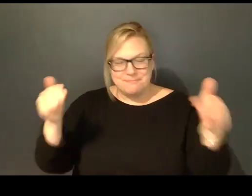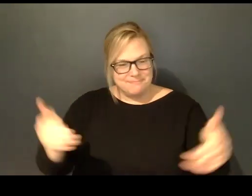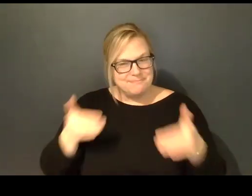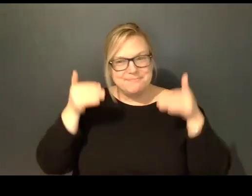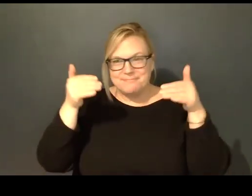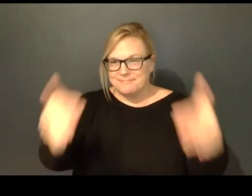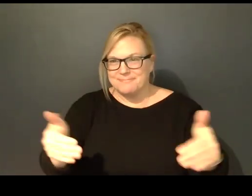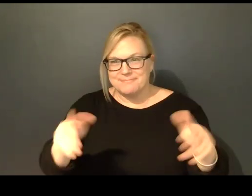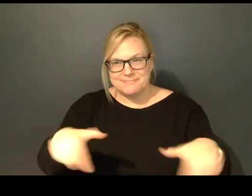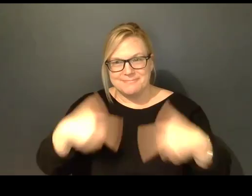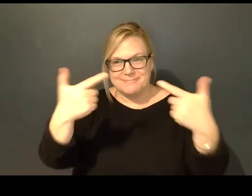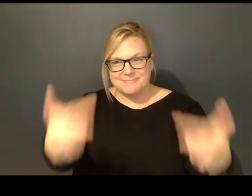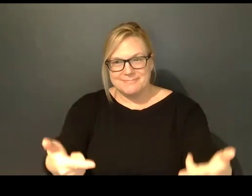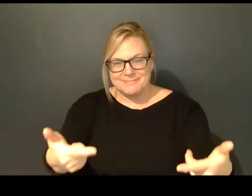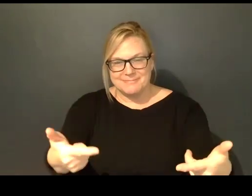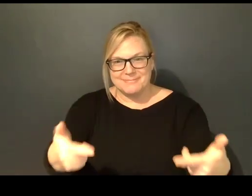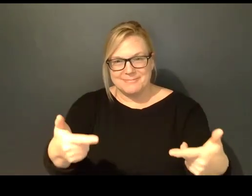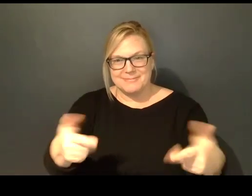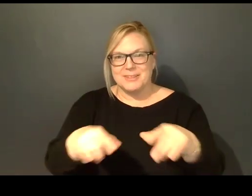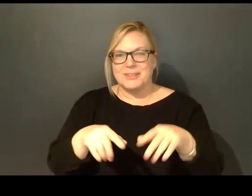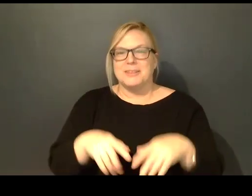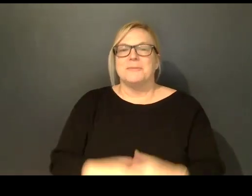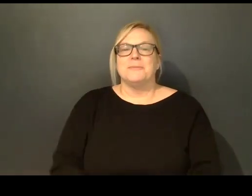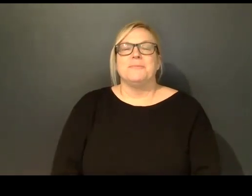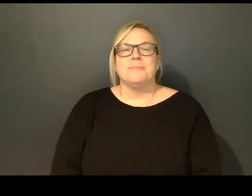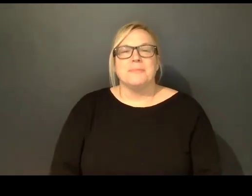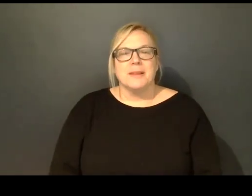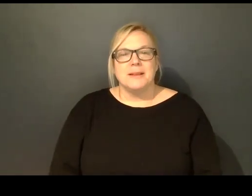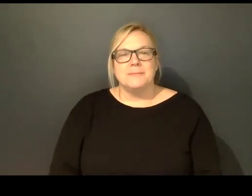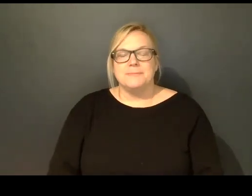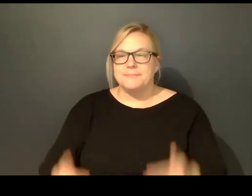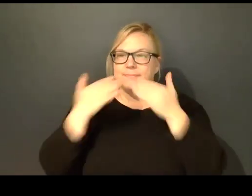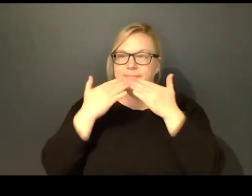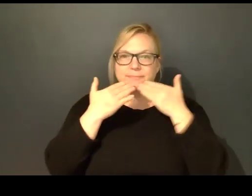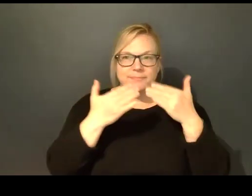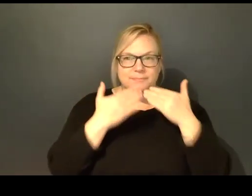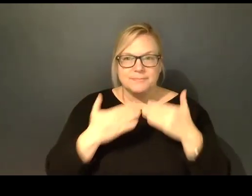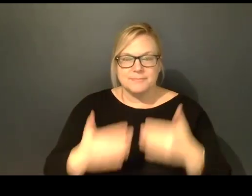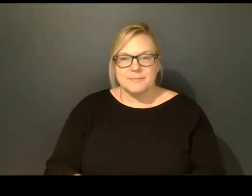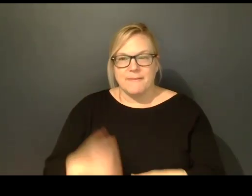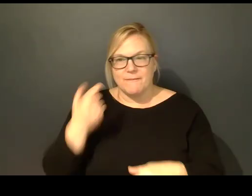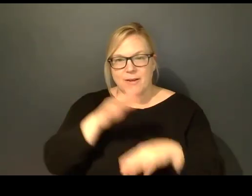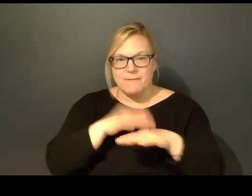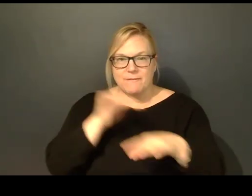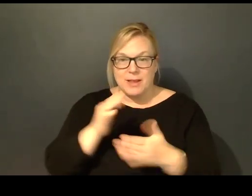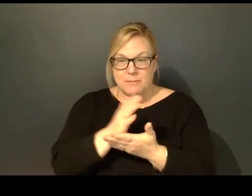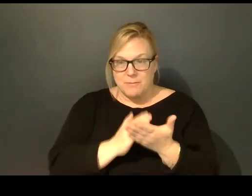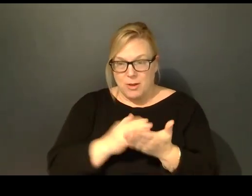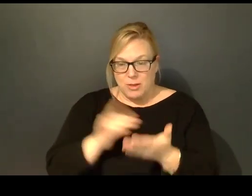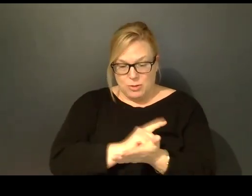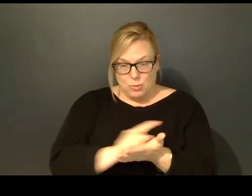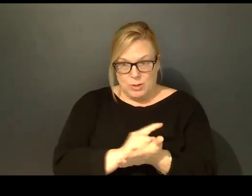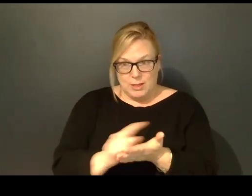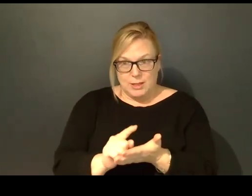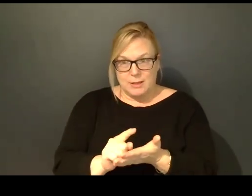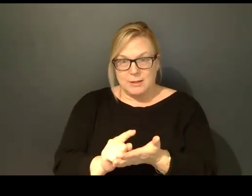take it Perfect. away, group over at reachAbility. Thank you, Jeff. Thank you very much for inviting us to be a part of this week. We're